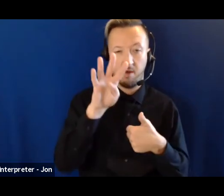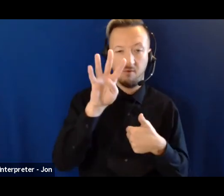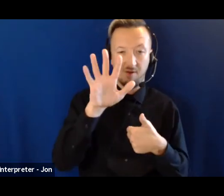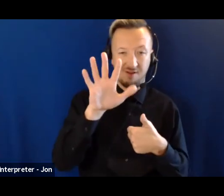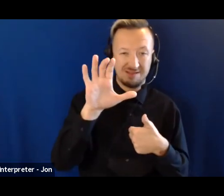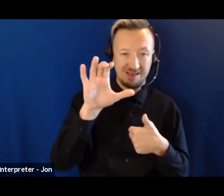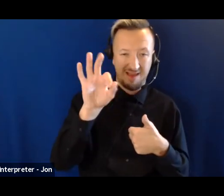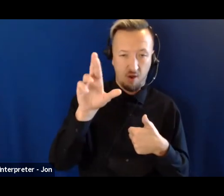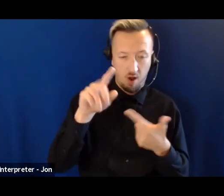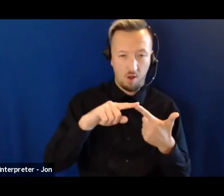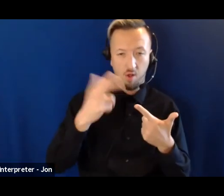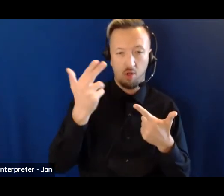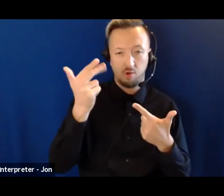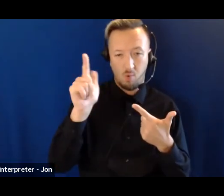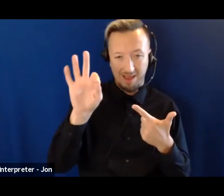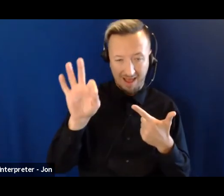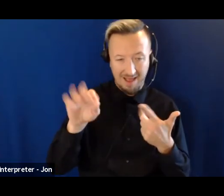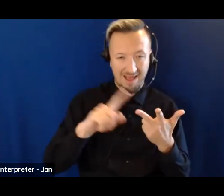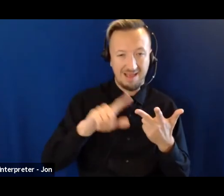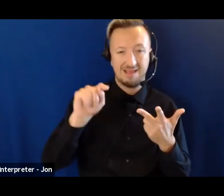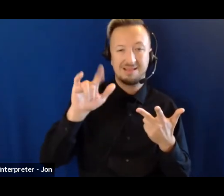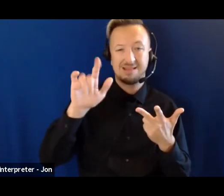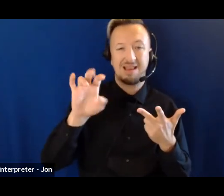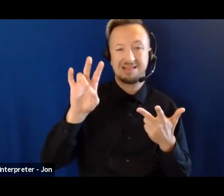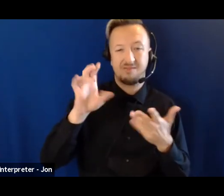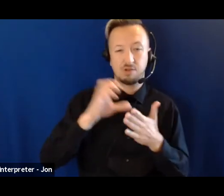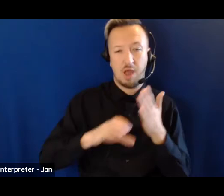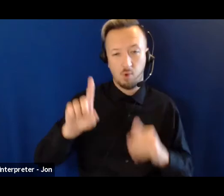CFR 1329 and the Title 7 Chapter